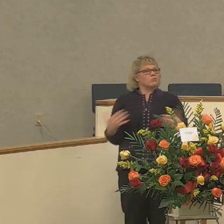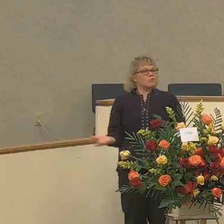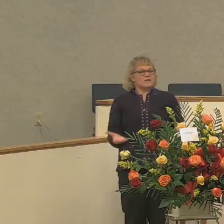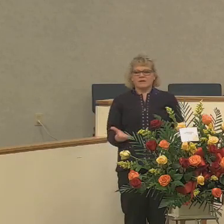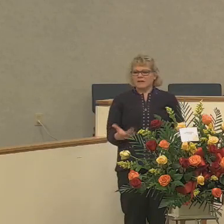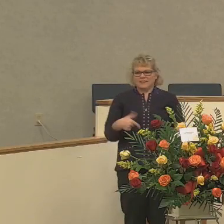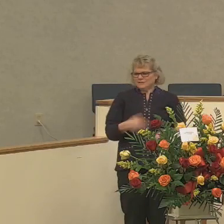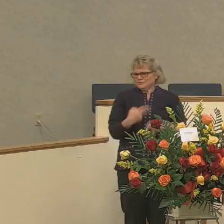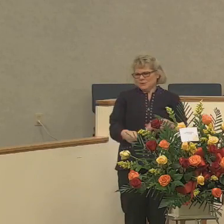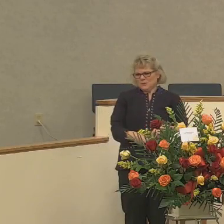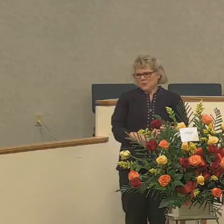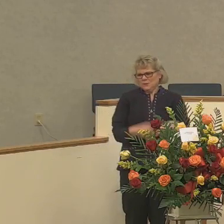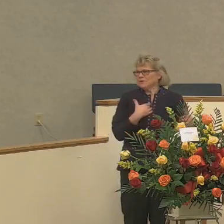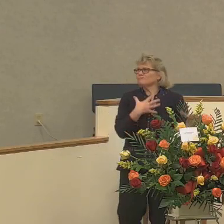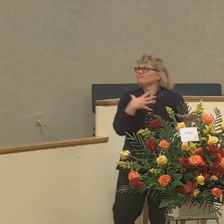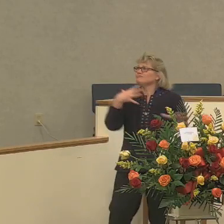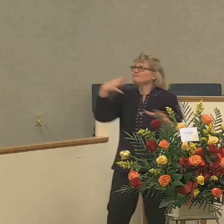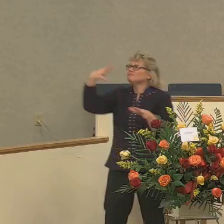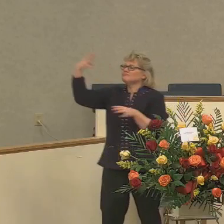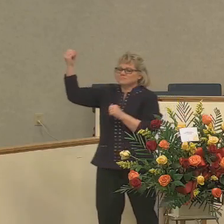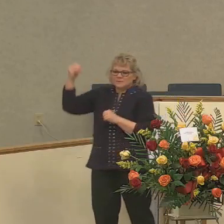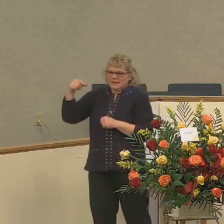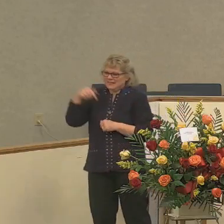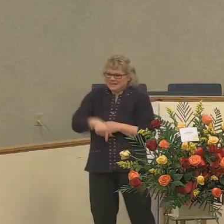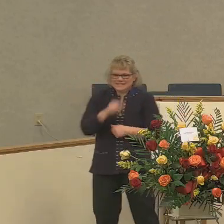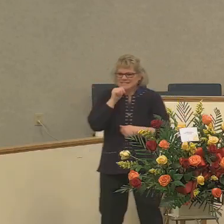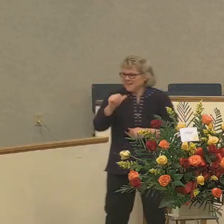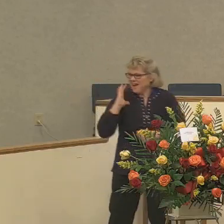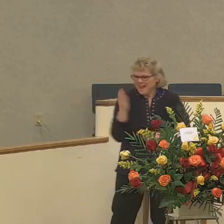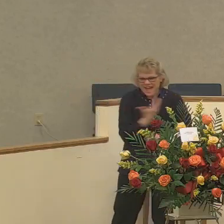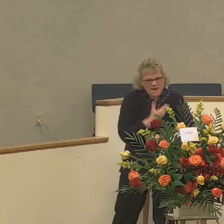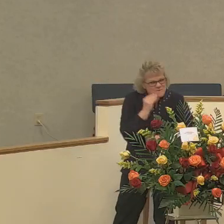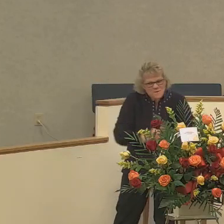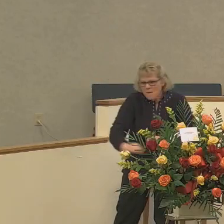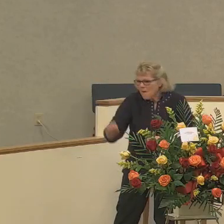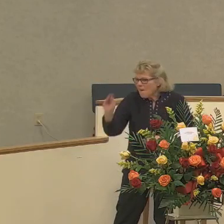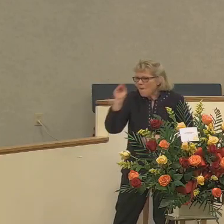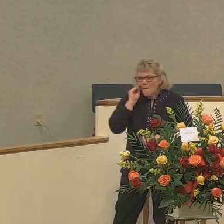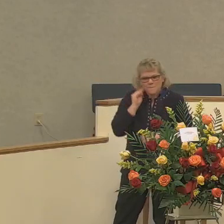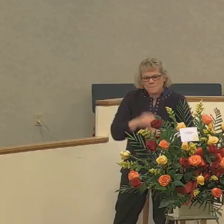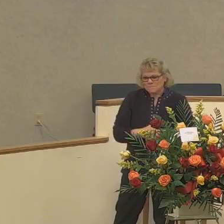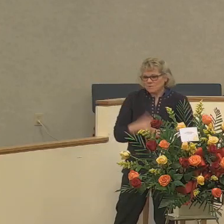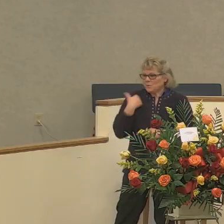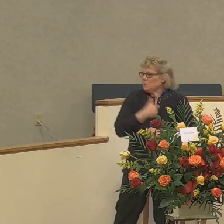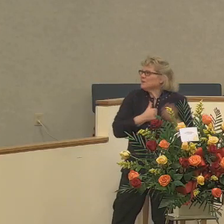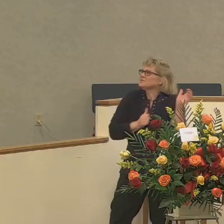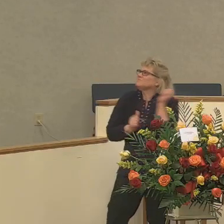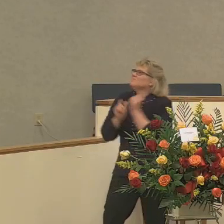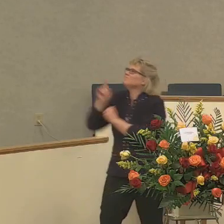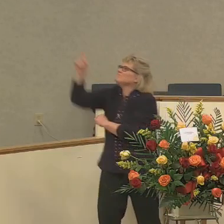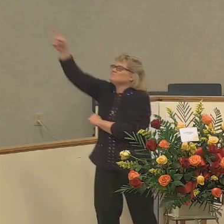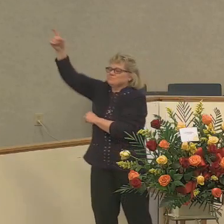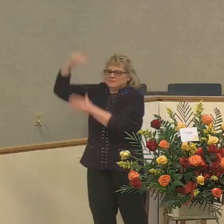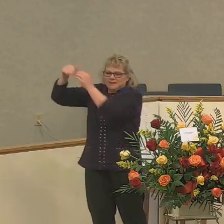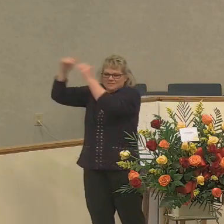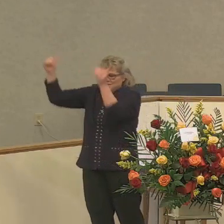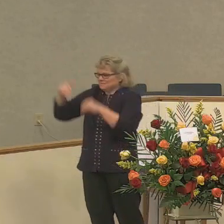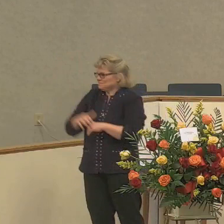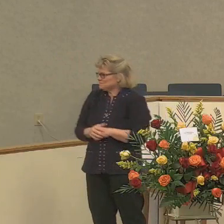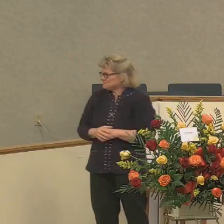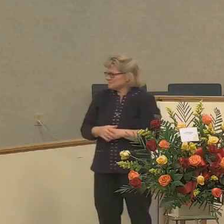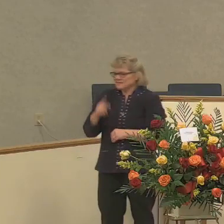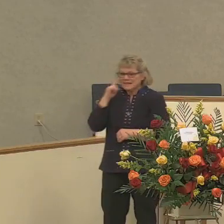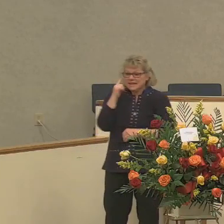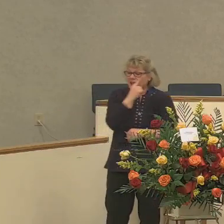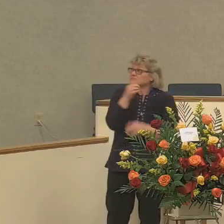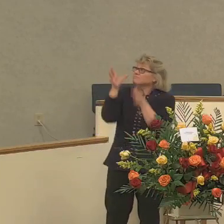just passing through. Amen? This is not our home. We're just a passing through. Keep your eyes